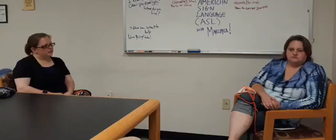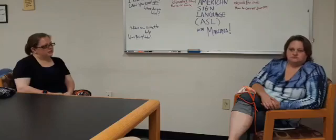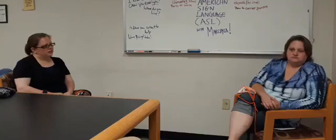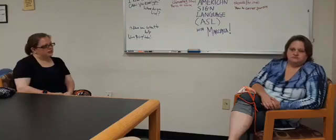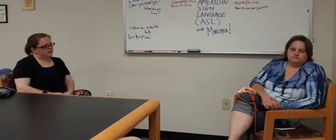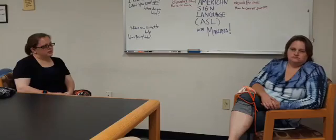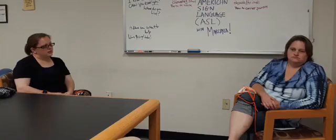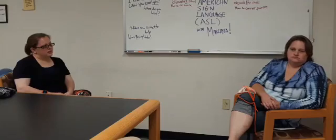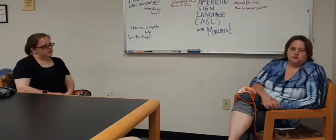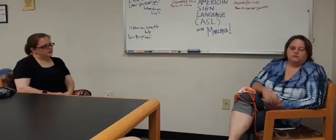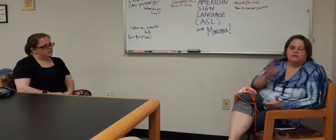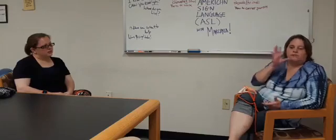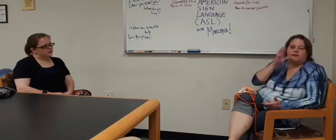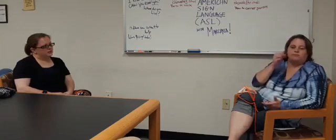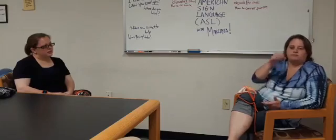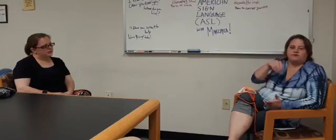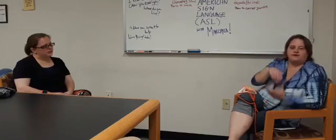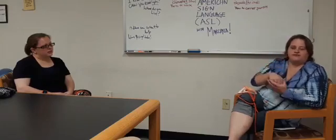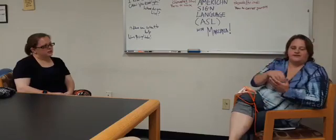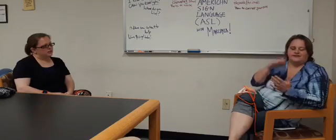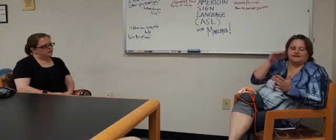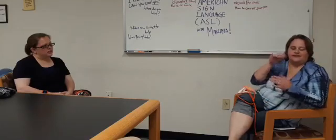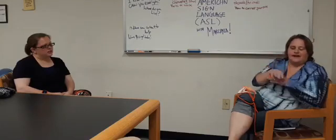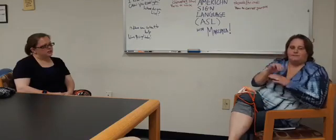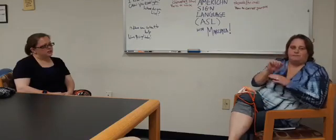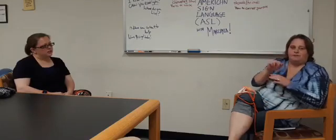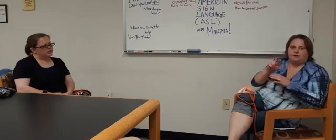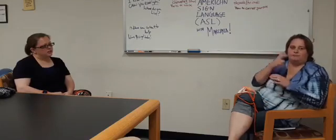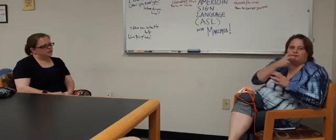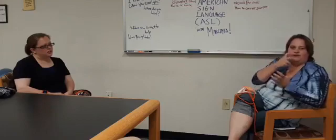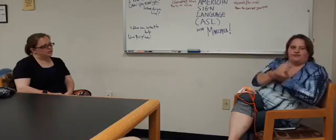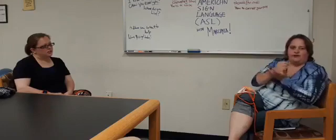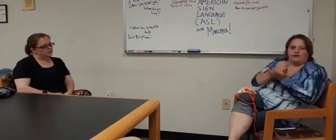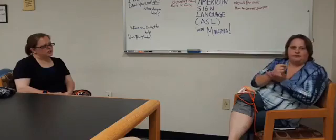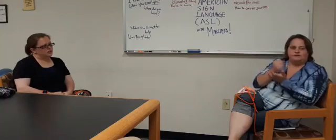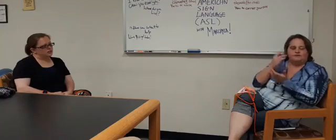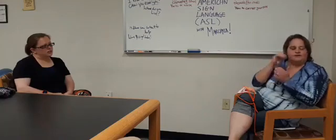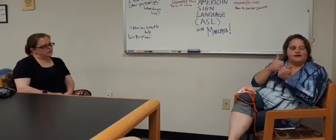you? Well, my mom put me in the nightmare beat, so that's how I learned.